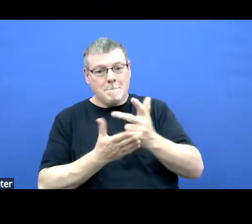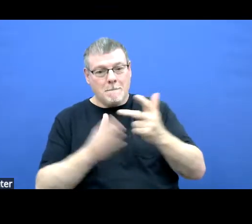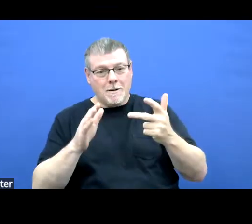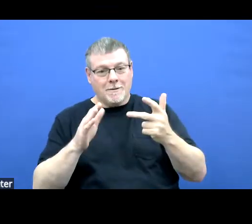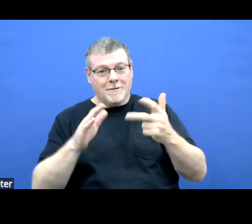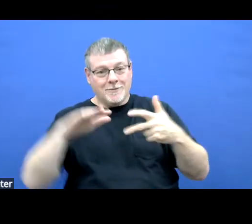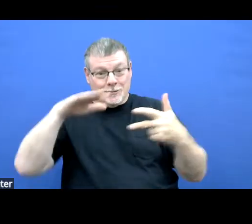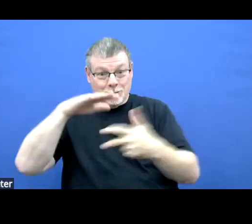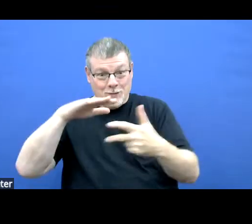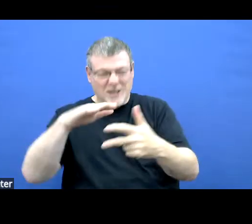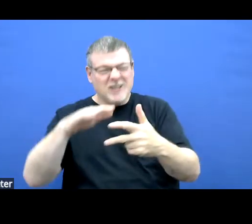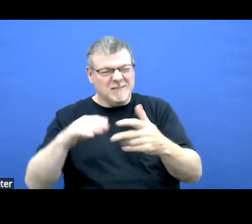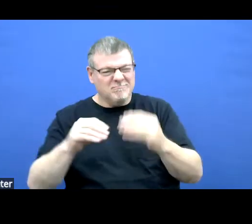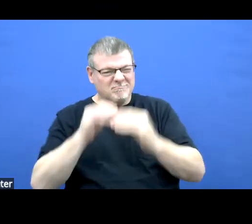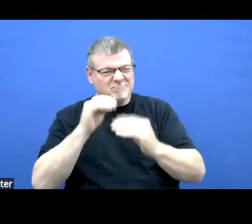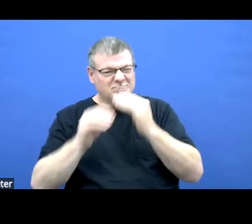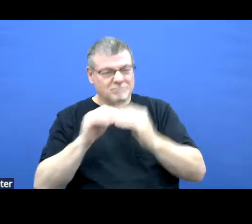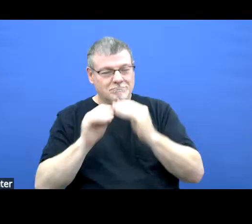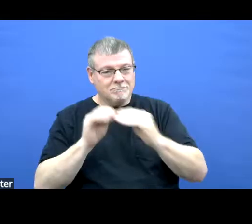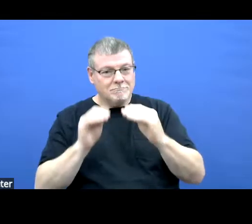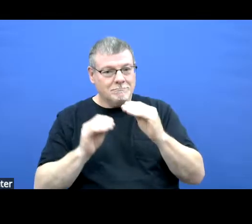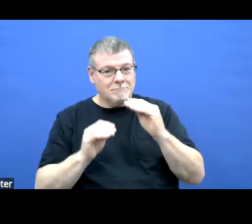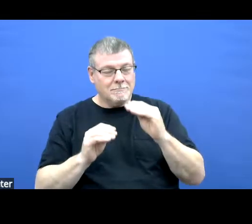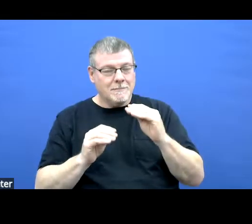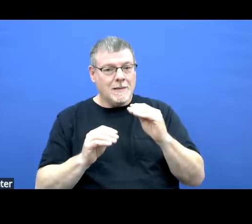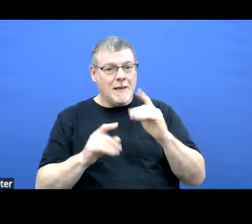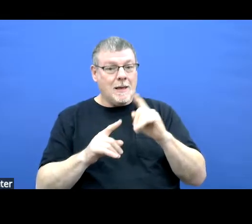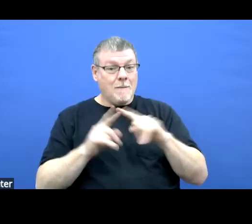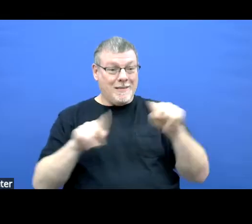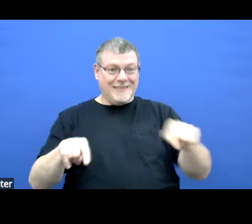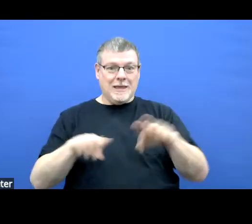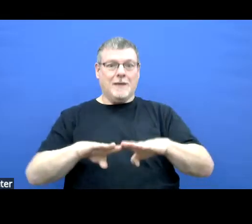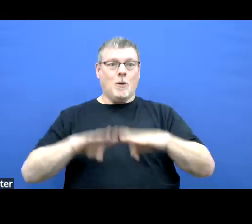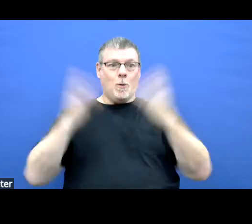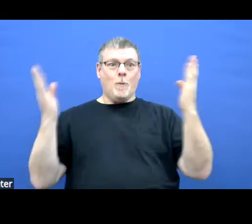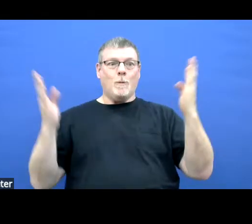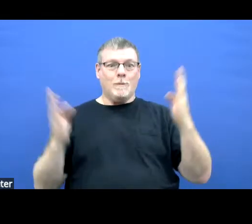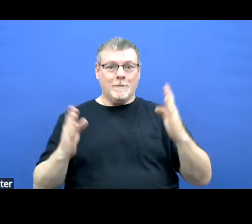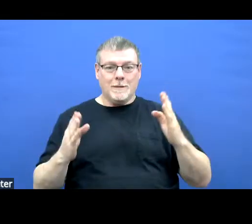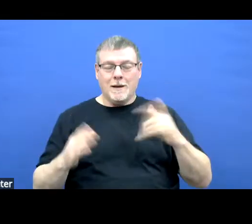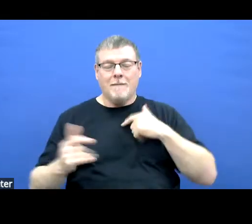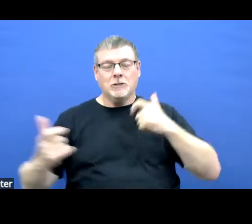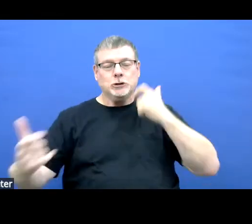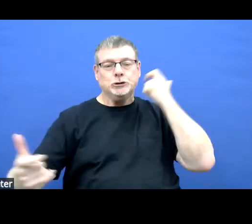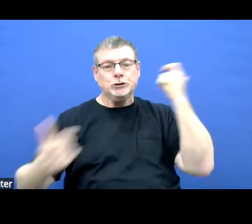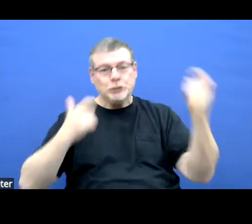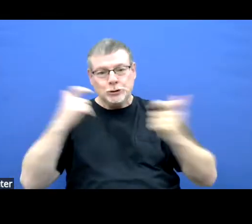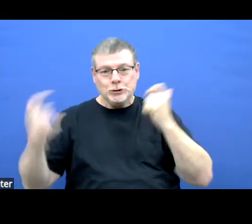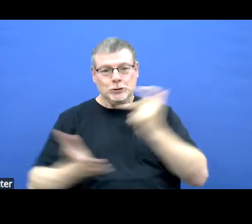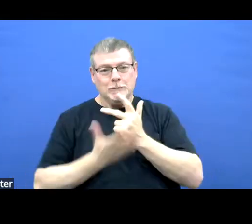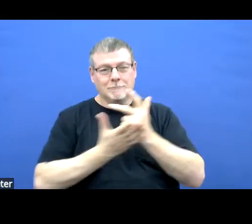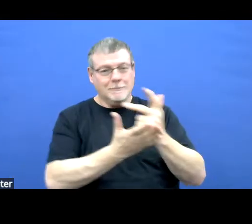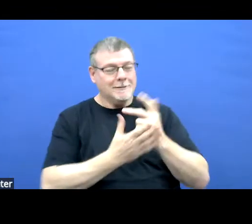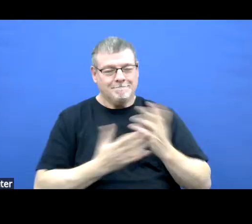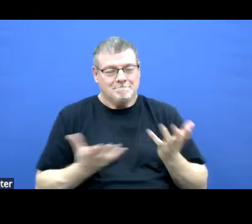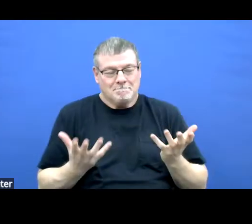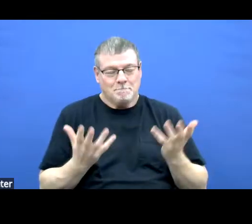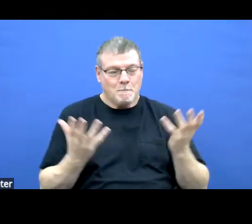more expensive to maintain than a wide open parking. But this location has a large parking field and so it just